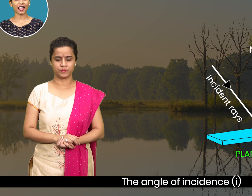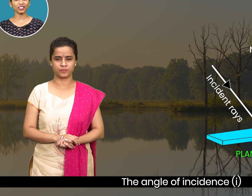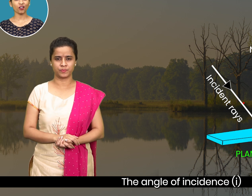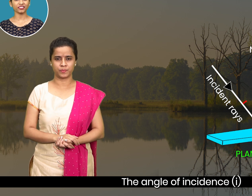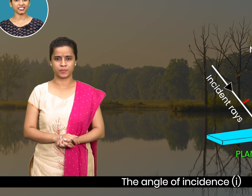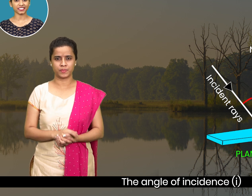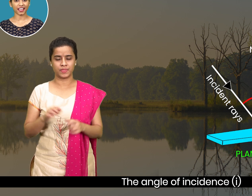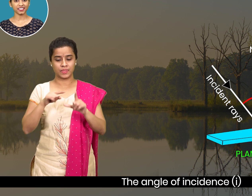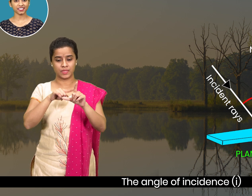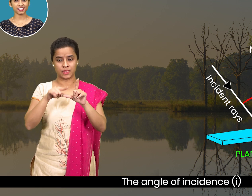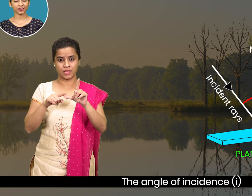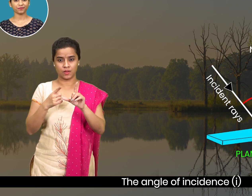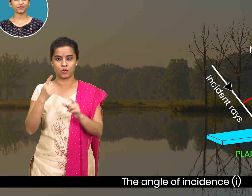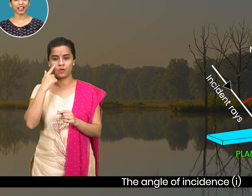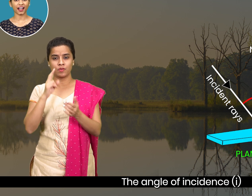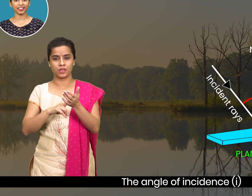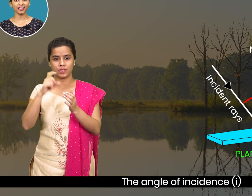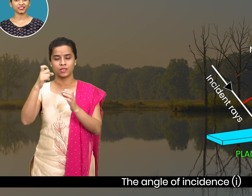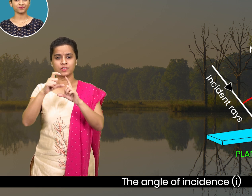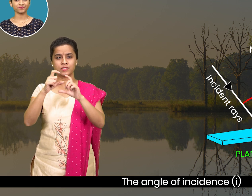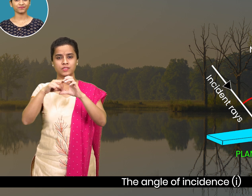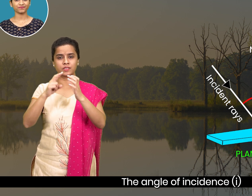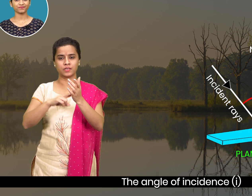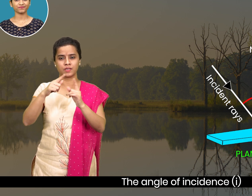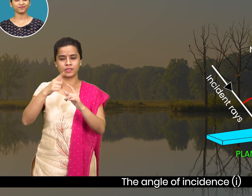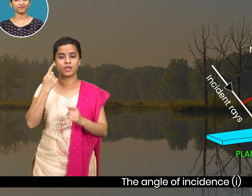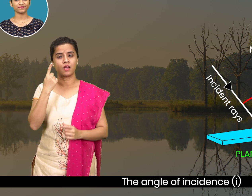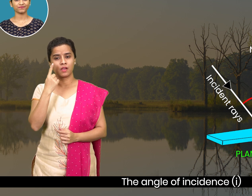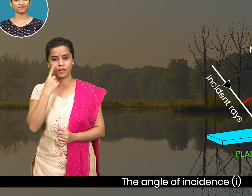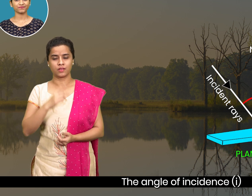The angle of incidence I